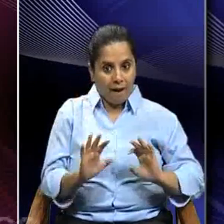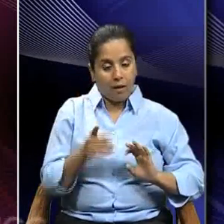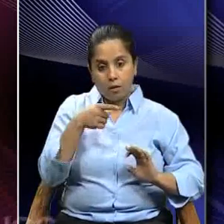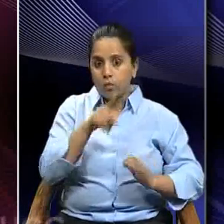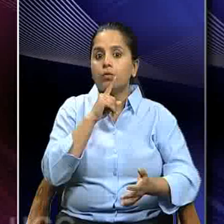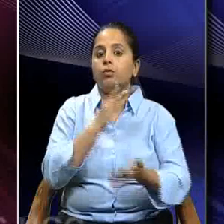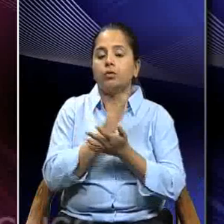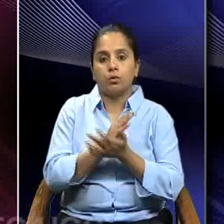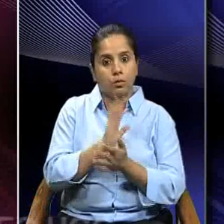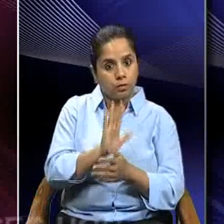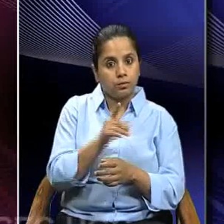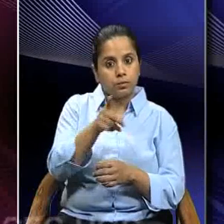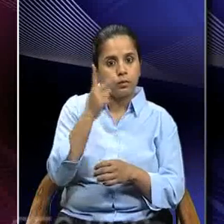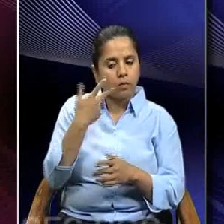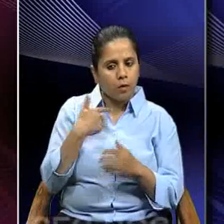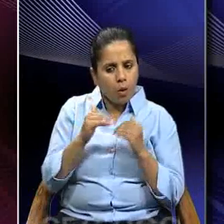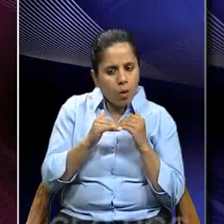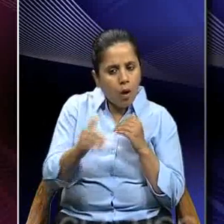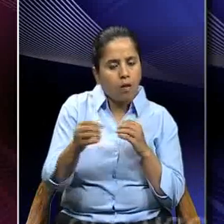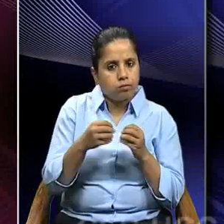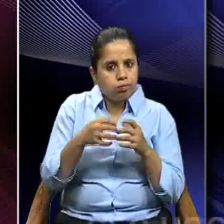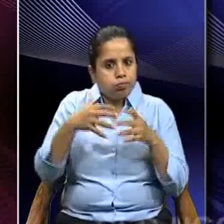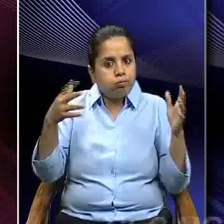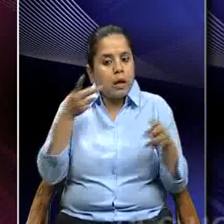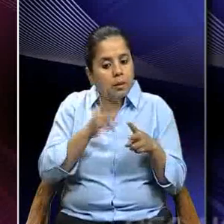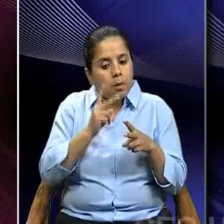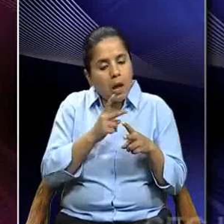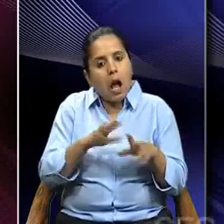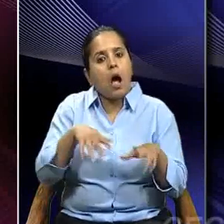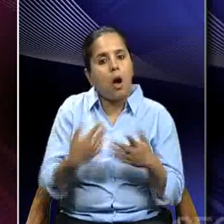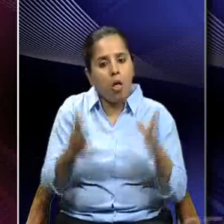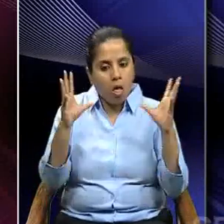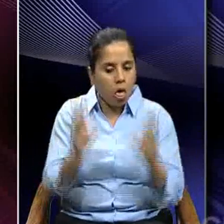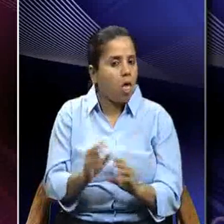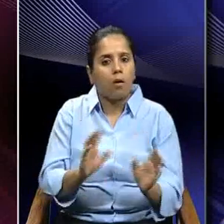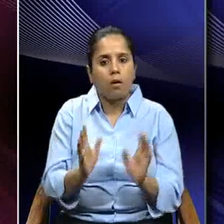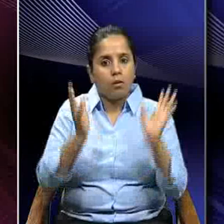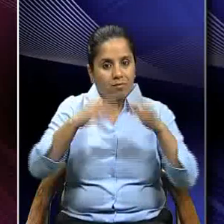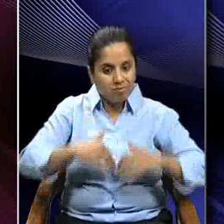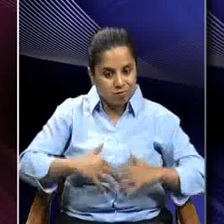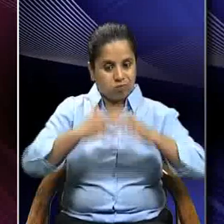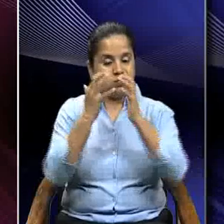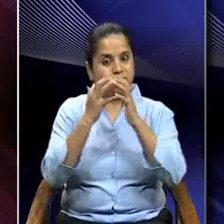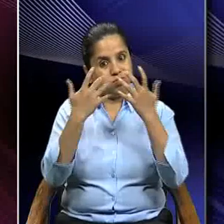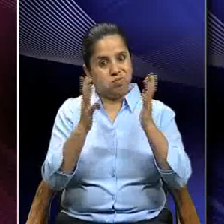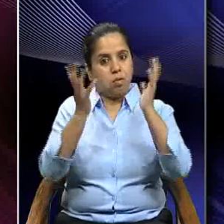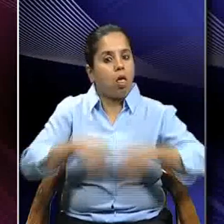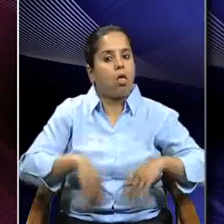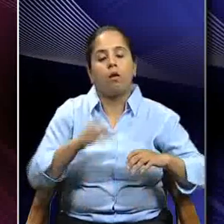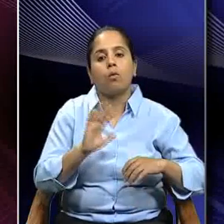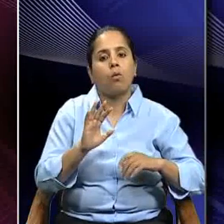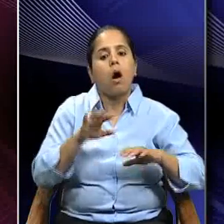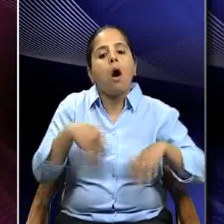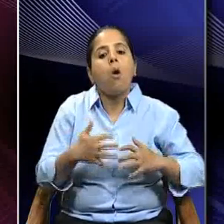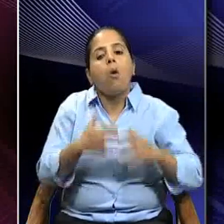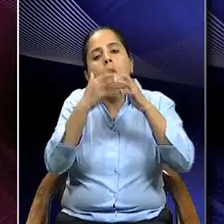that how to sustain this prosperity. Because attaining a certain stage is good, that you have attained a certain